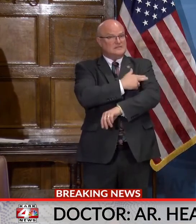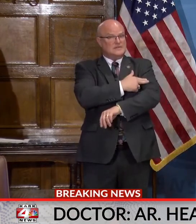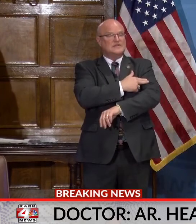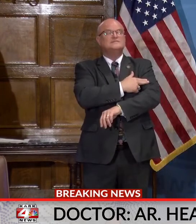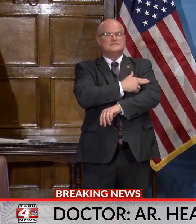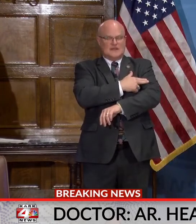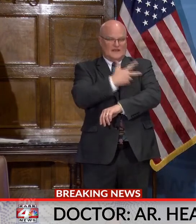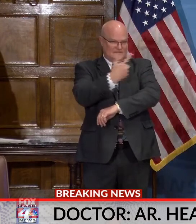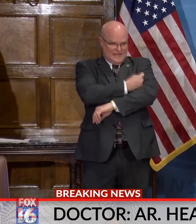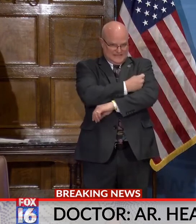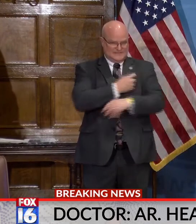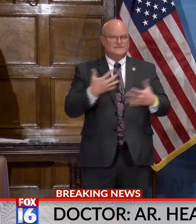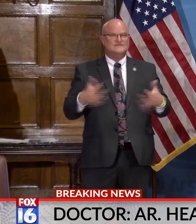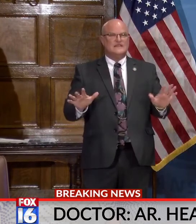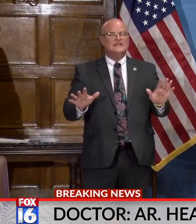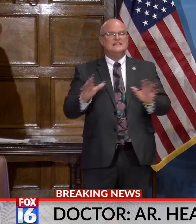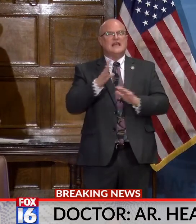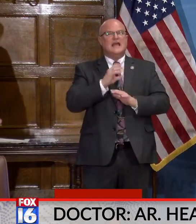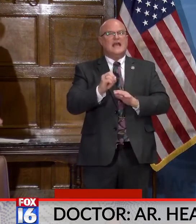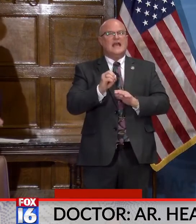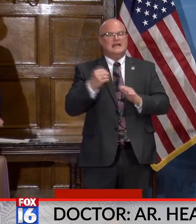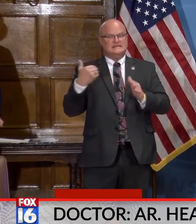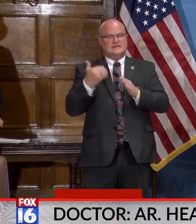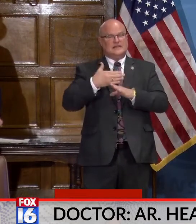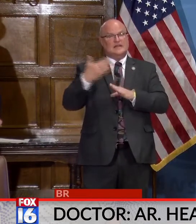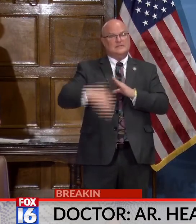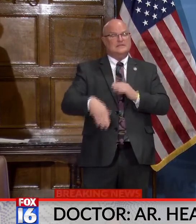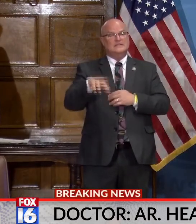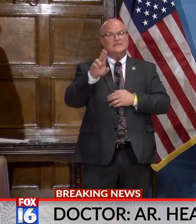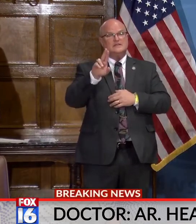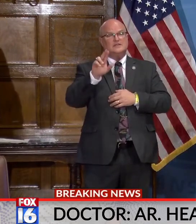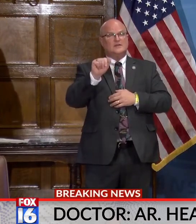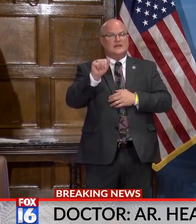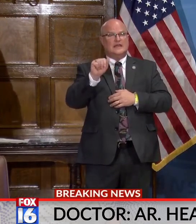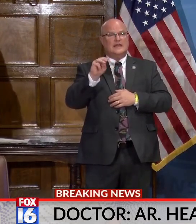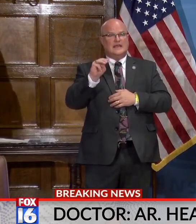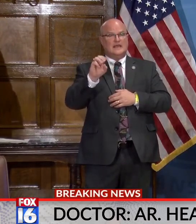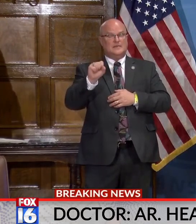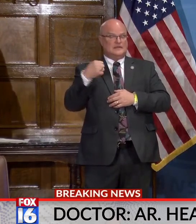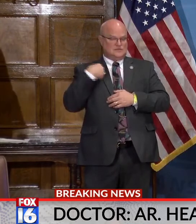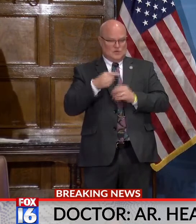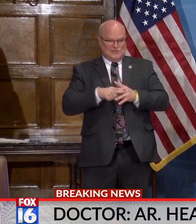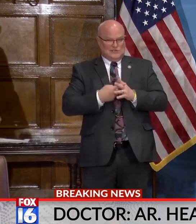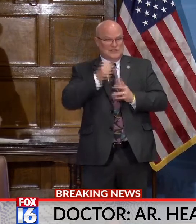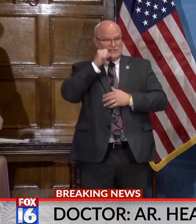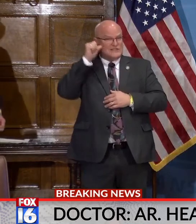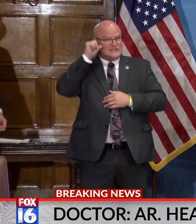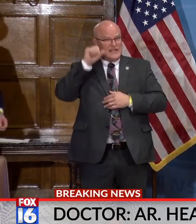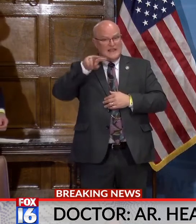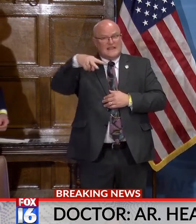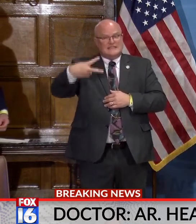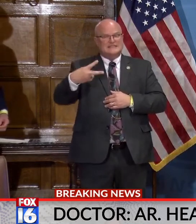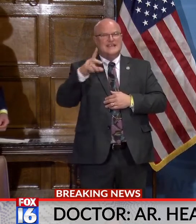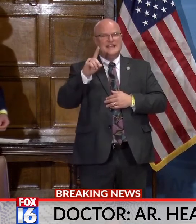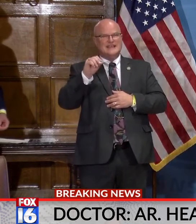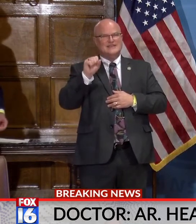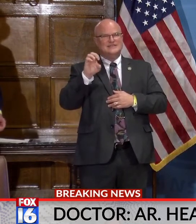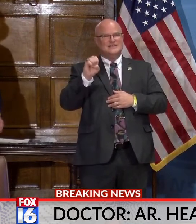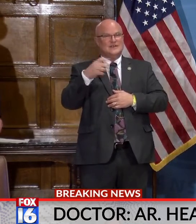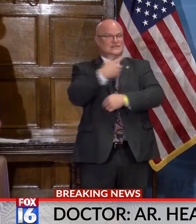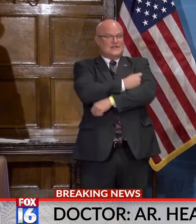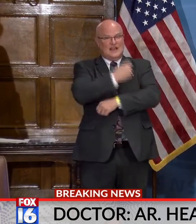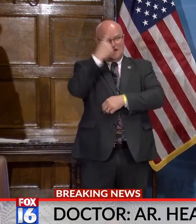vaccinated and is nearing completion at UAMS. We started yesterday the second dose of